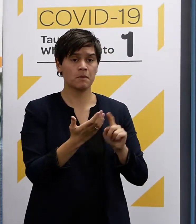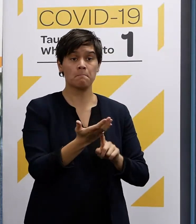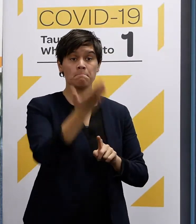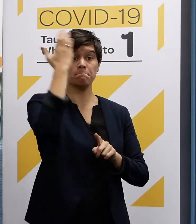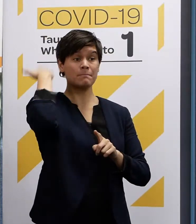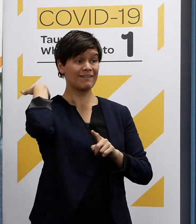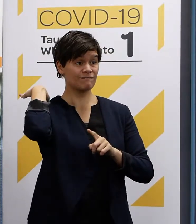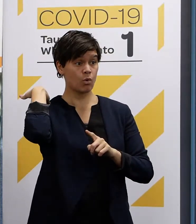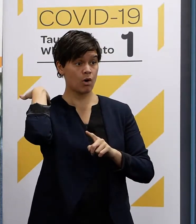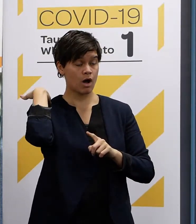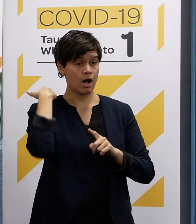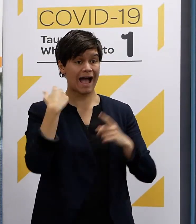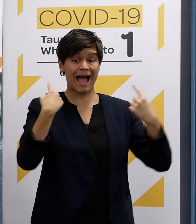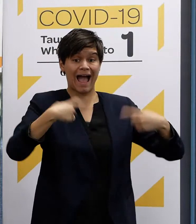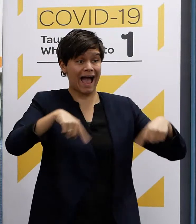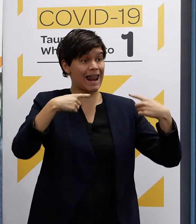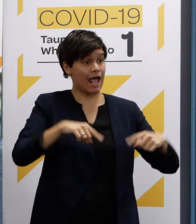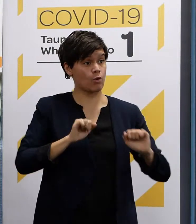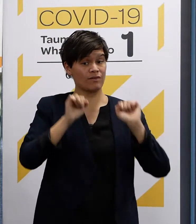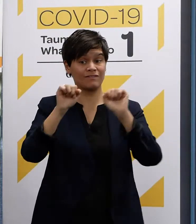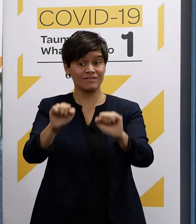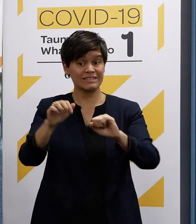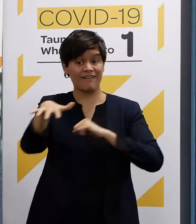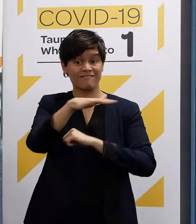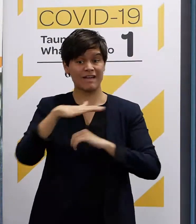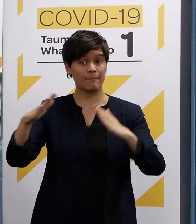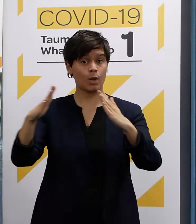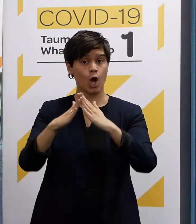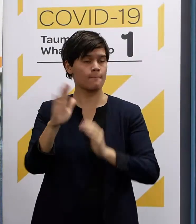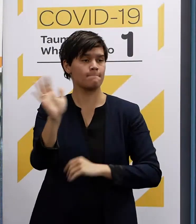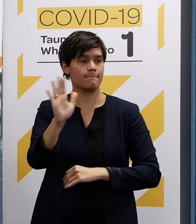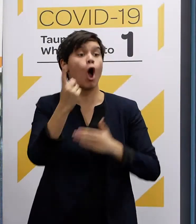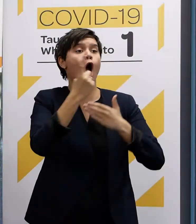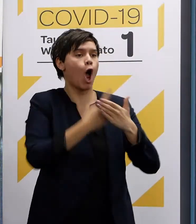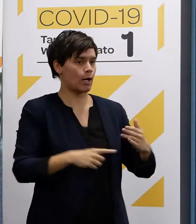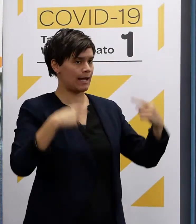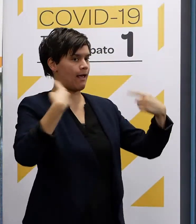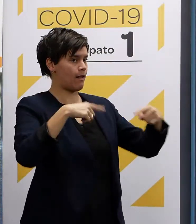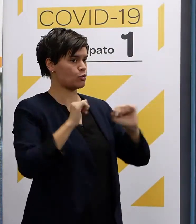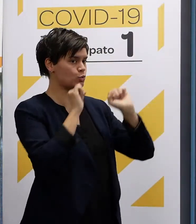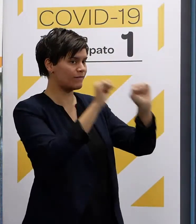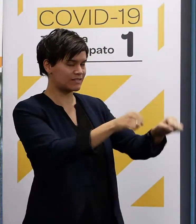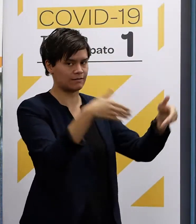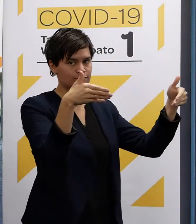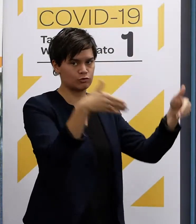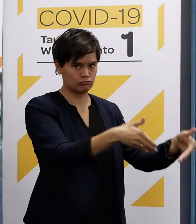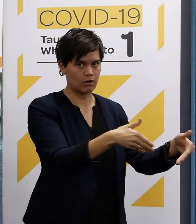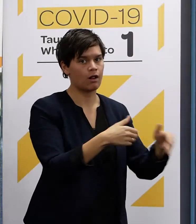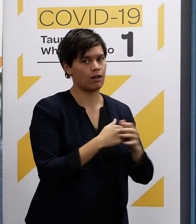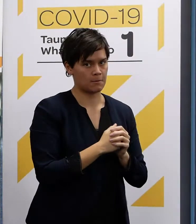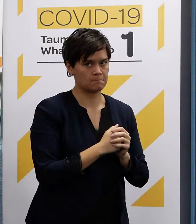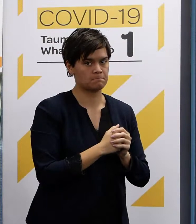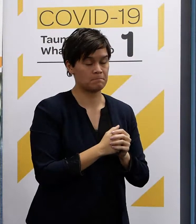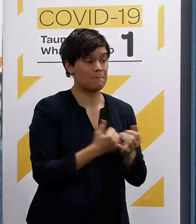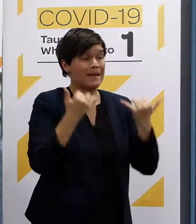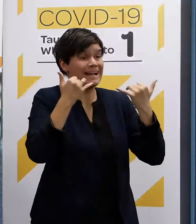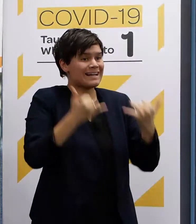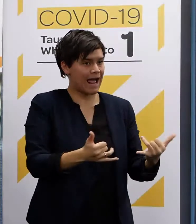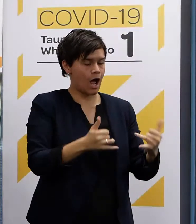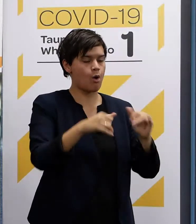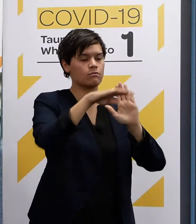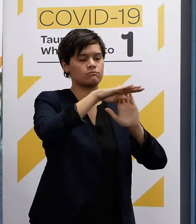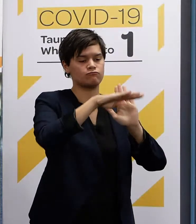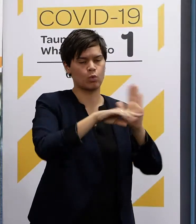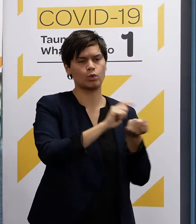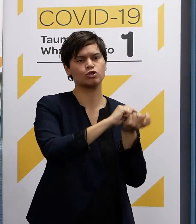managed isolation to go and grieve in the family home. Applications received prior to that date were for attendance at a funeral for a